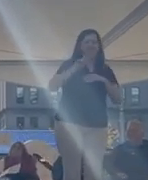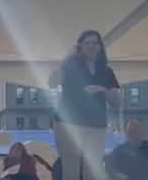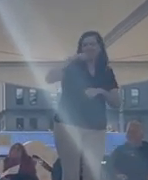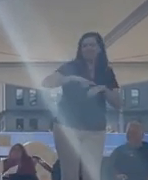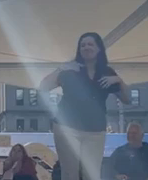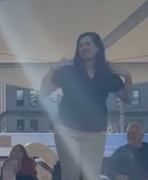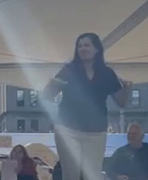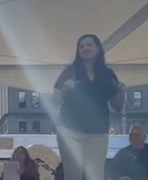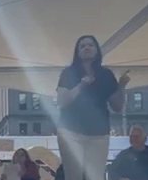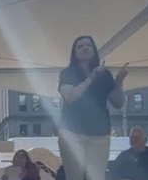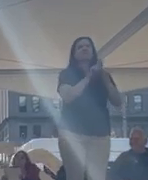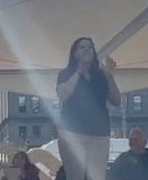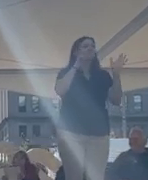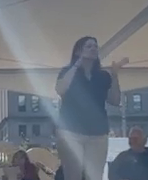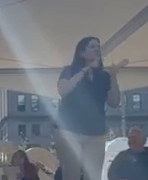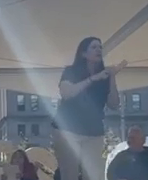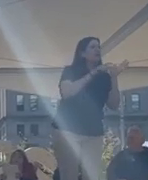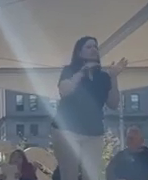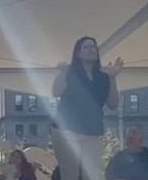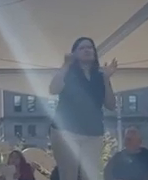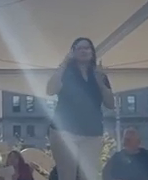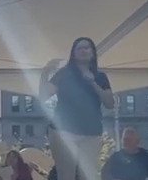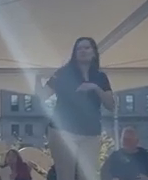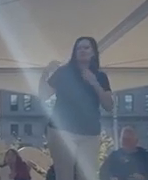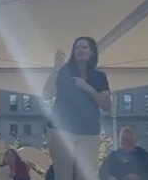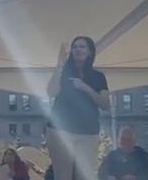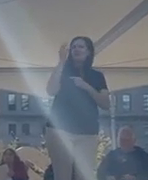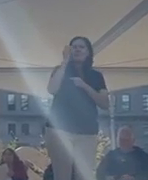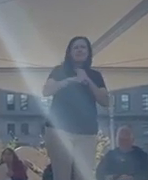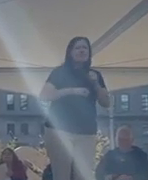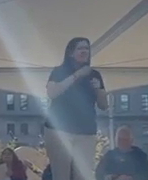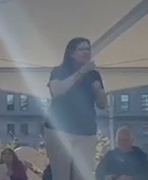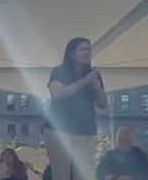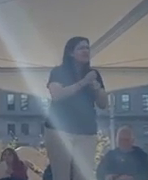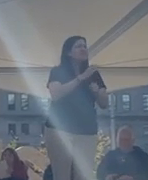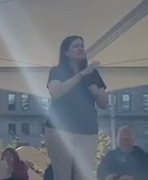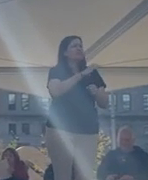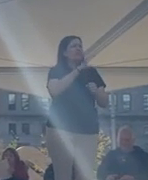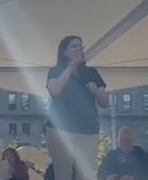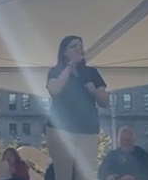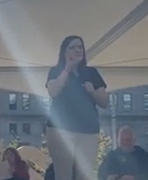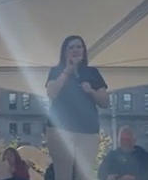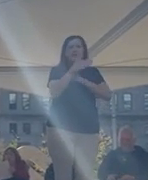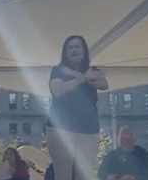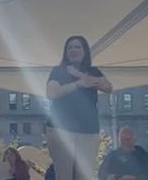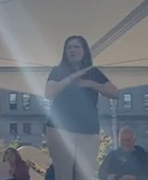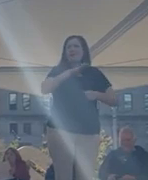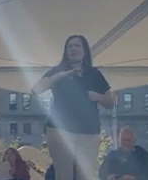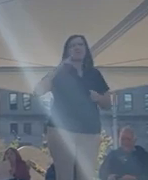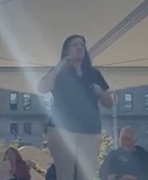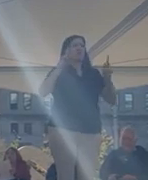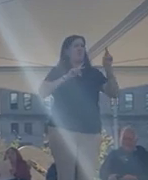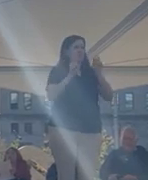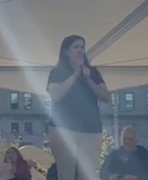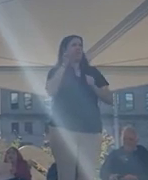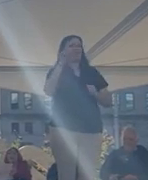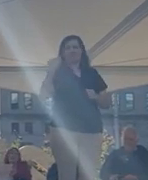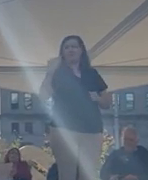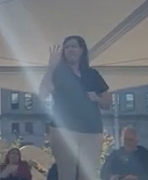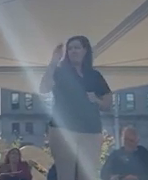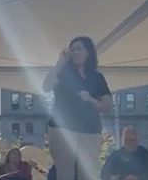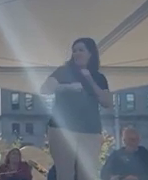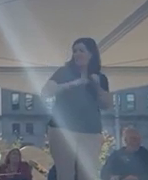but also we want to recognize the 40 years of Cuyahoga County's Committee for Persons with Disabilities,